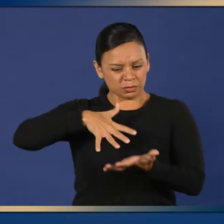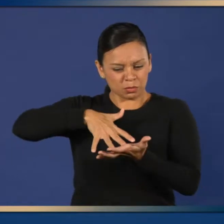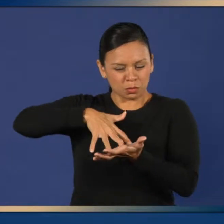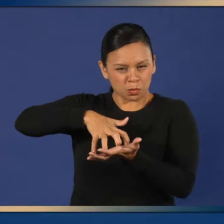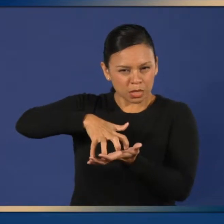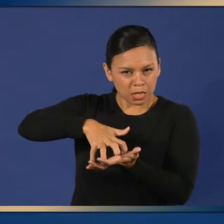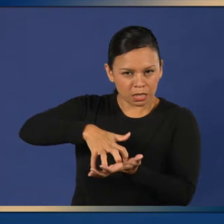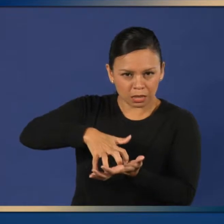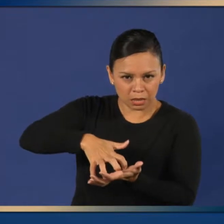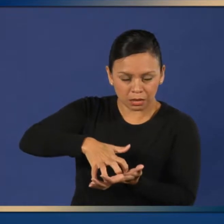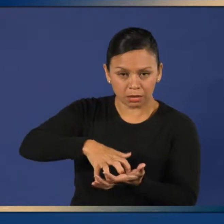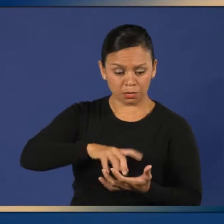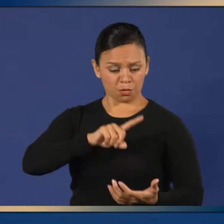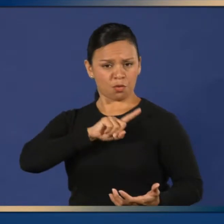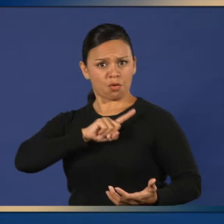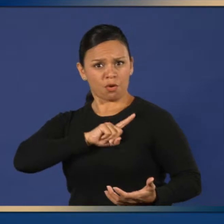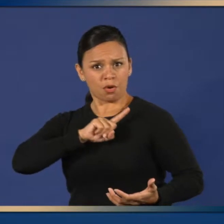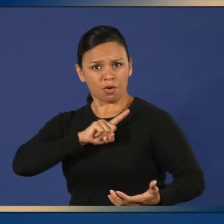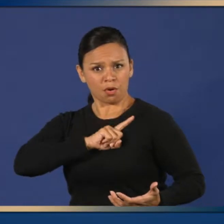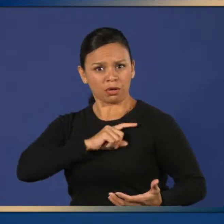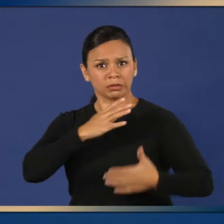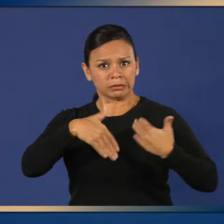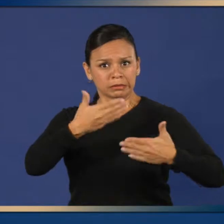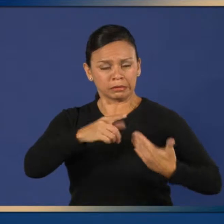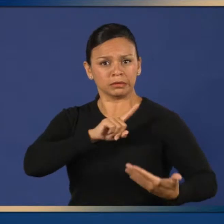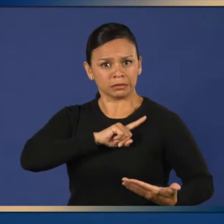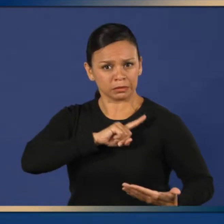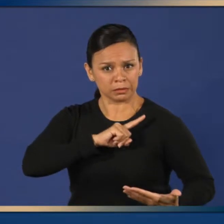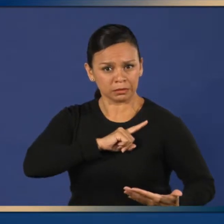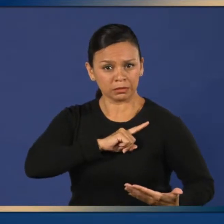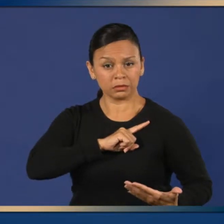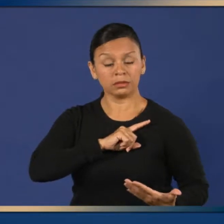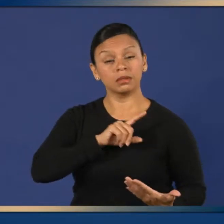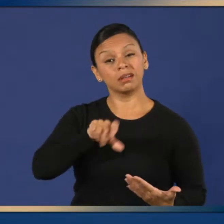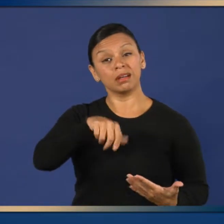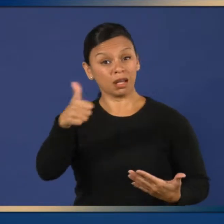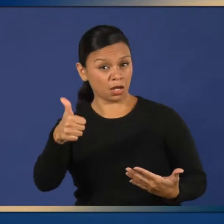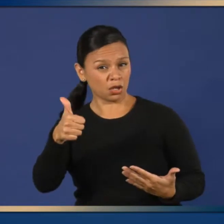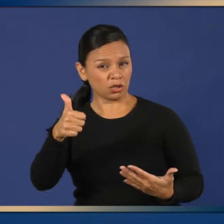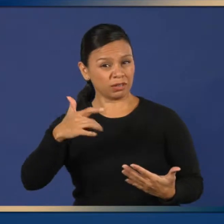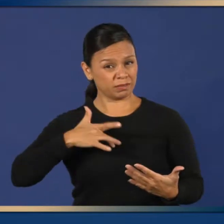a fast heartbeat, or dizziness.